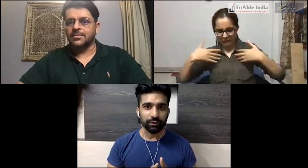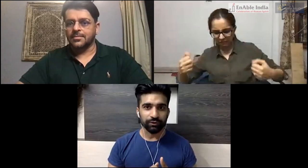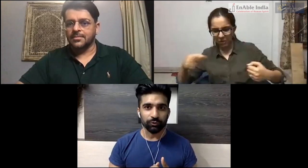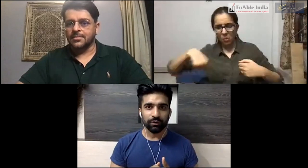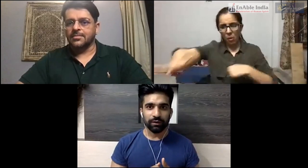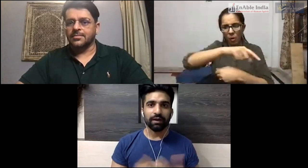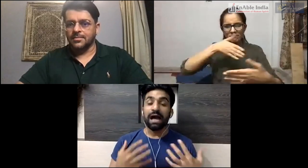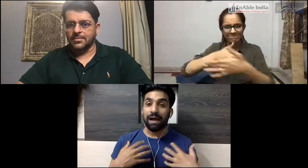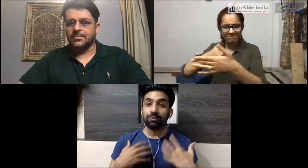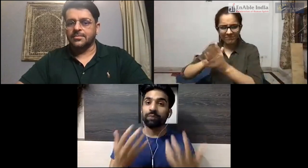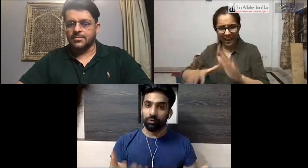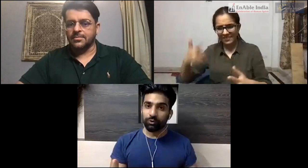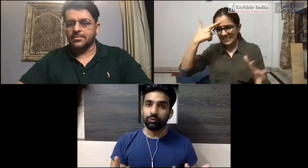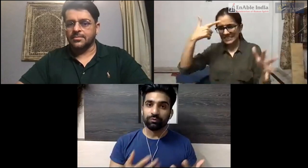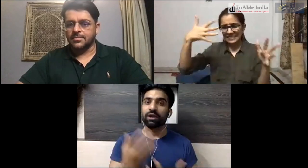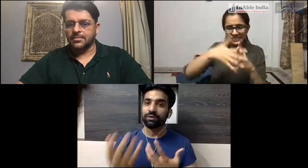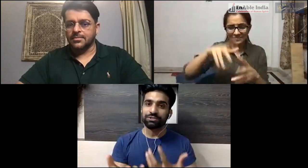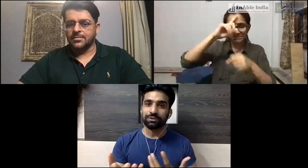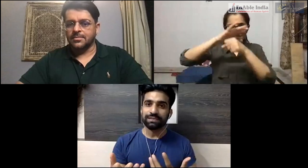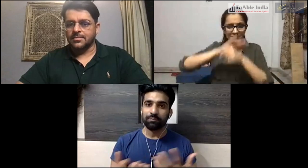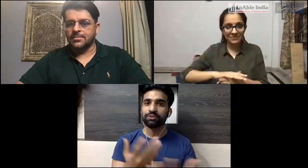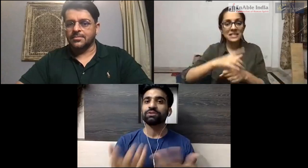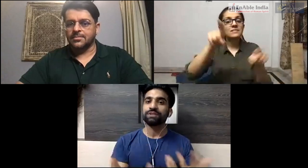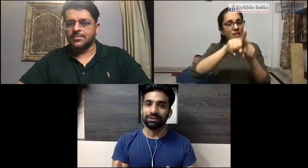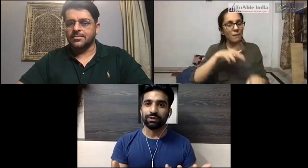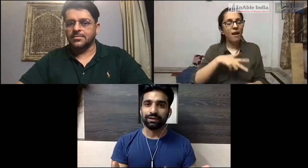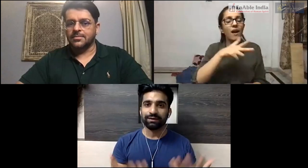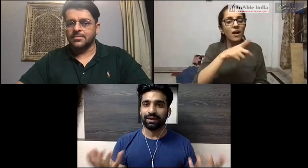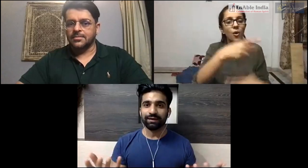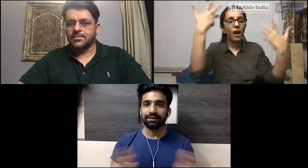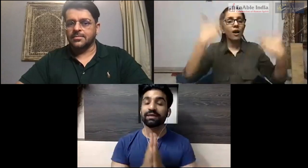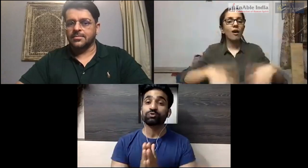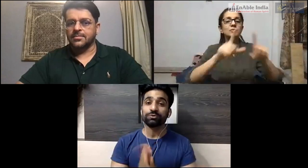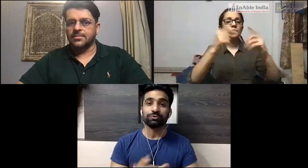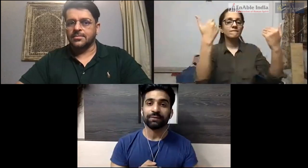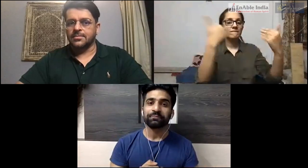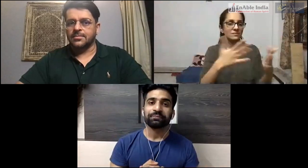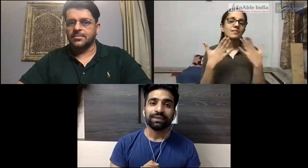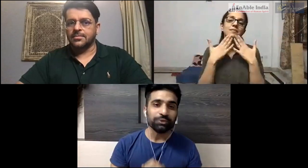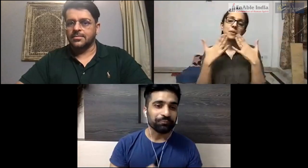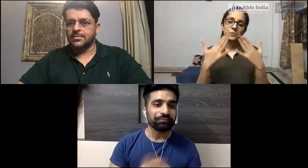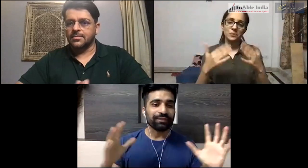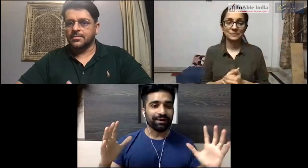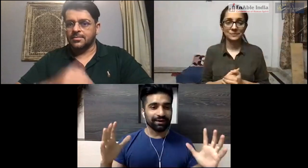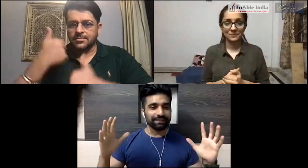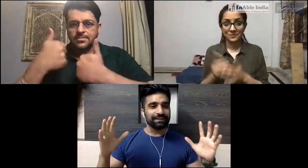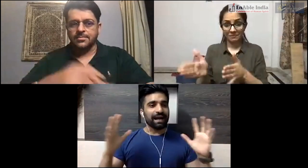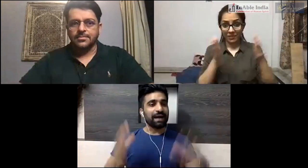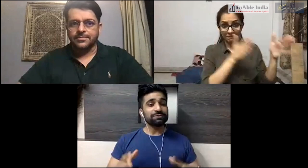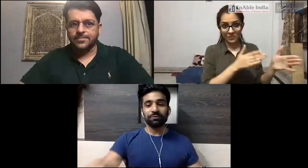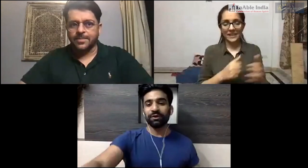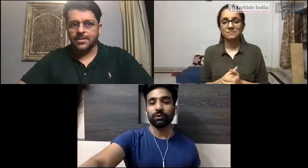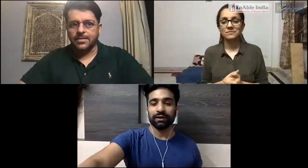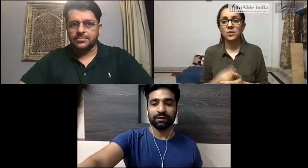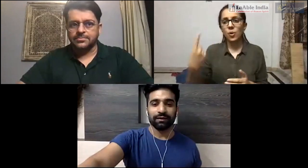is going through. And I was about to request you the same, but then you did it, and thank you so much for that. So, uh, how